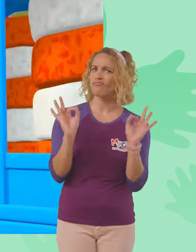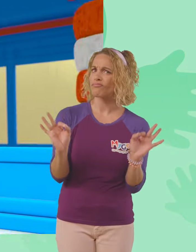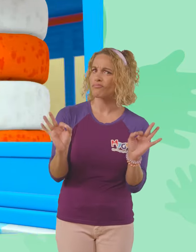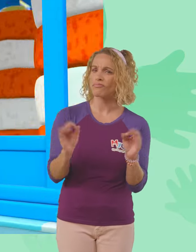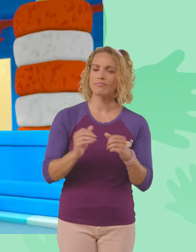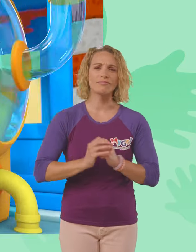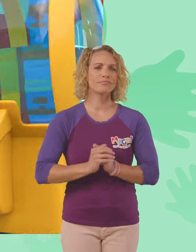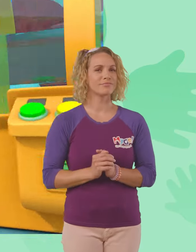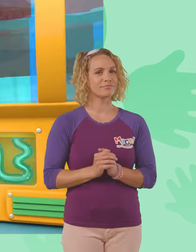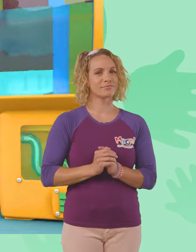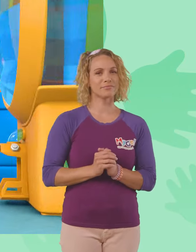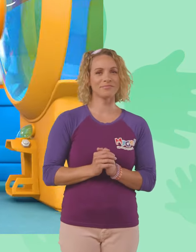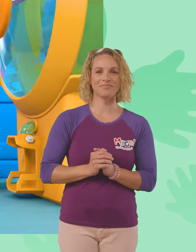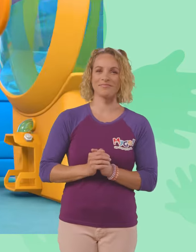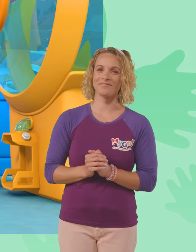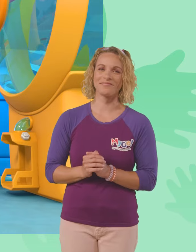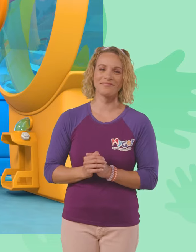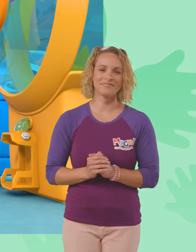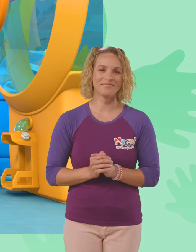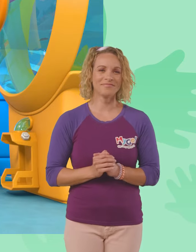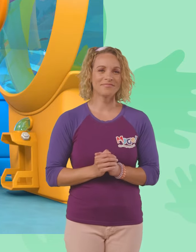soap.